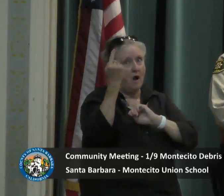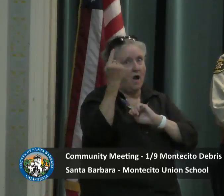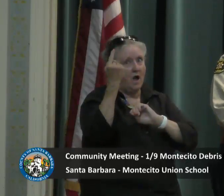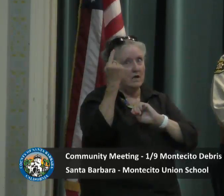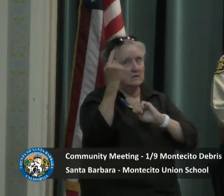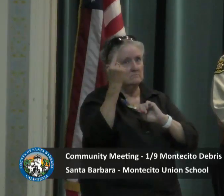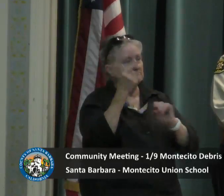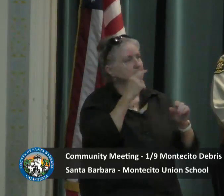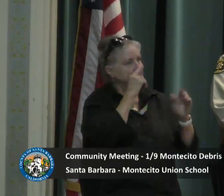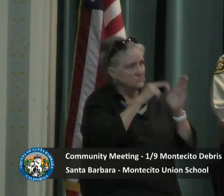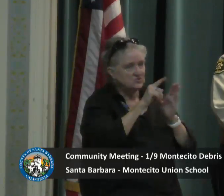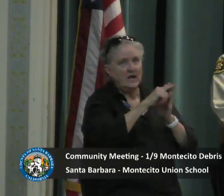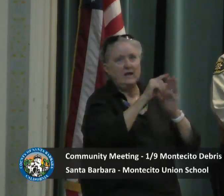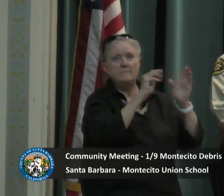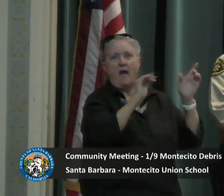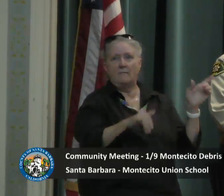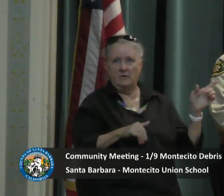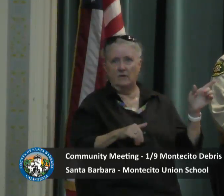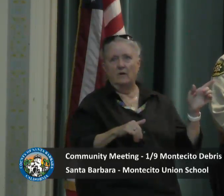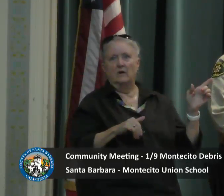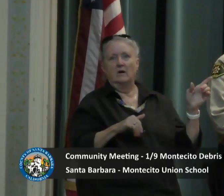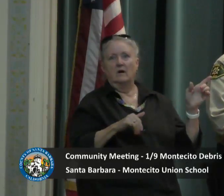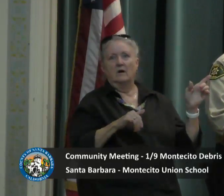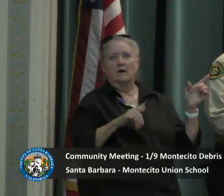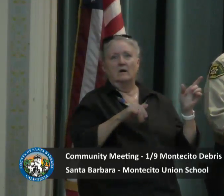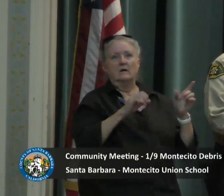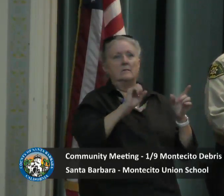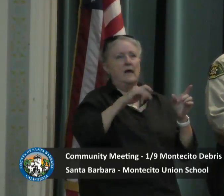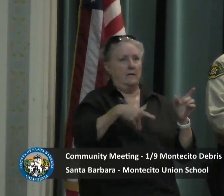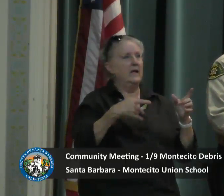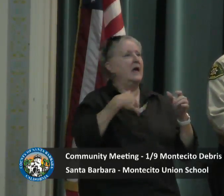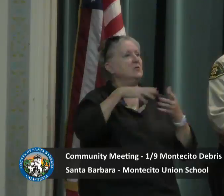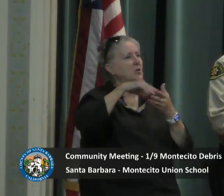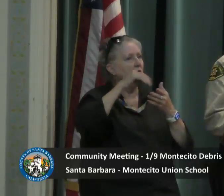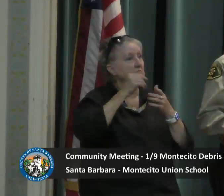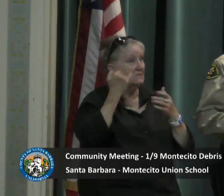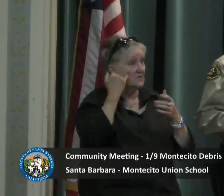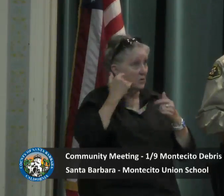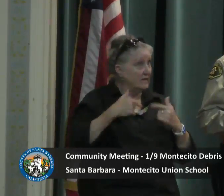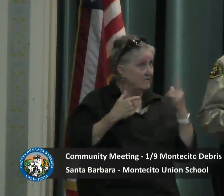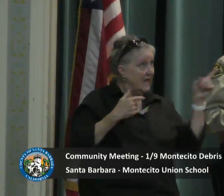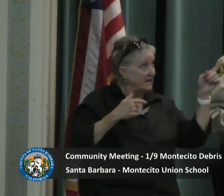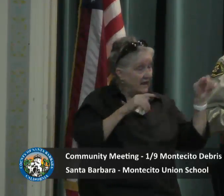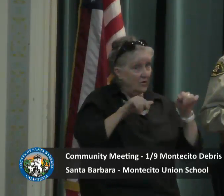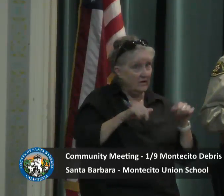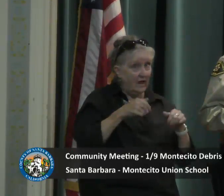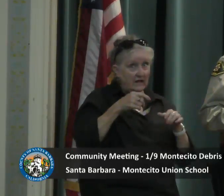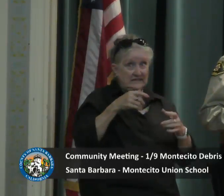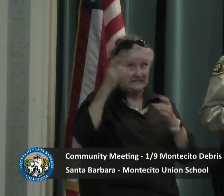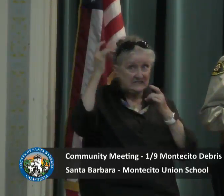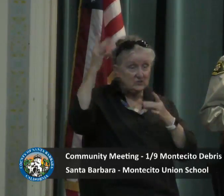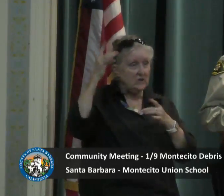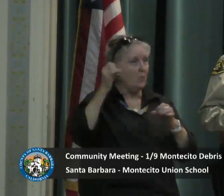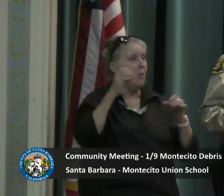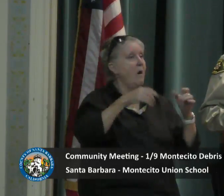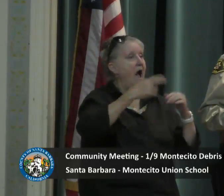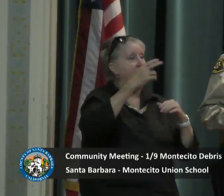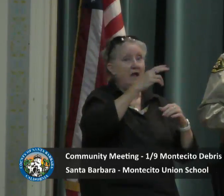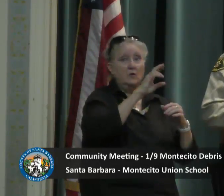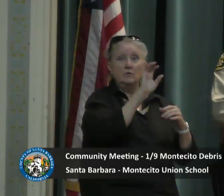this interactive map, learn whether or not you live in an area that is at extreme or high risk.